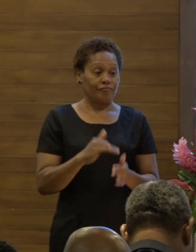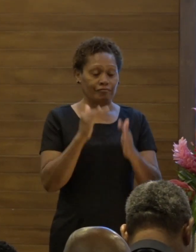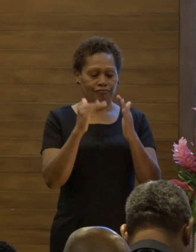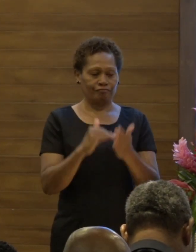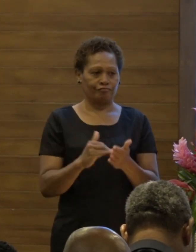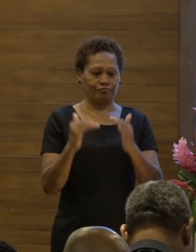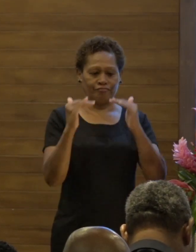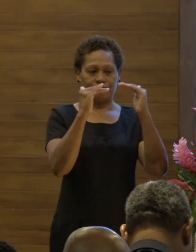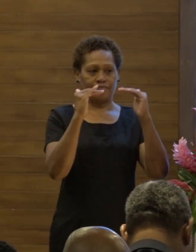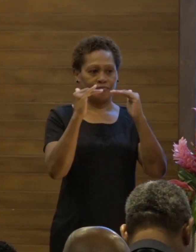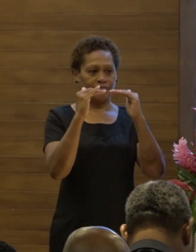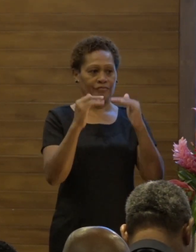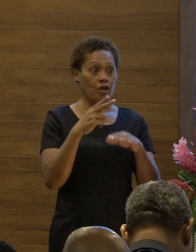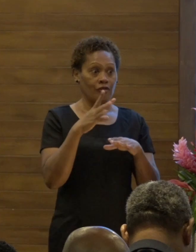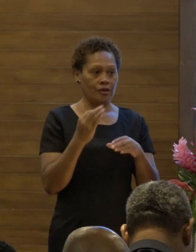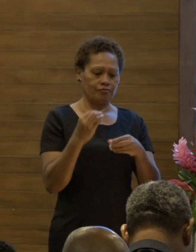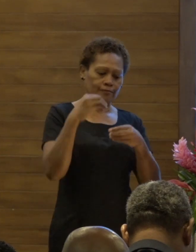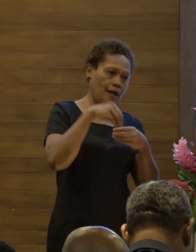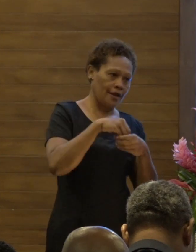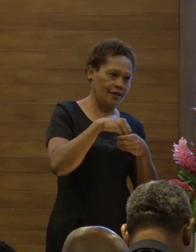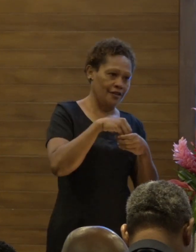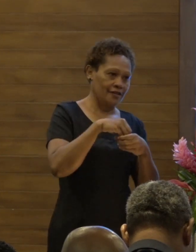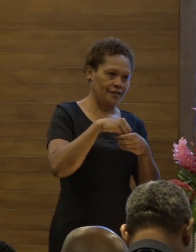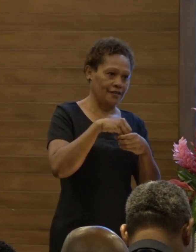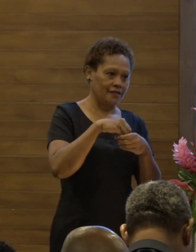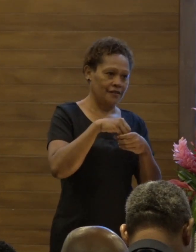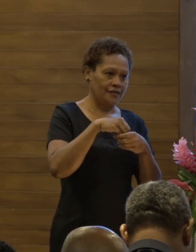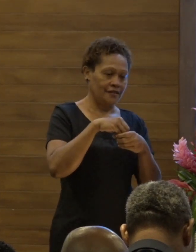true inclusivity.